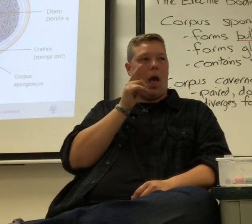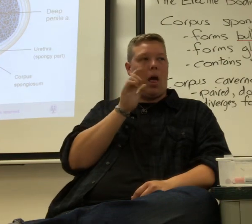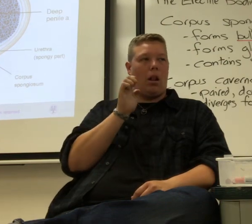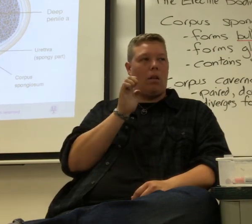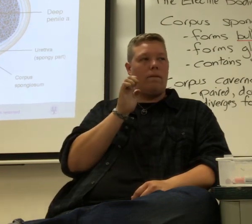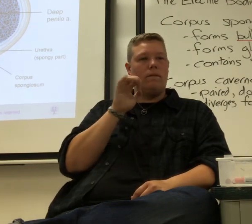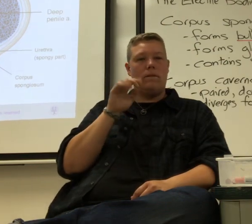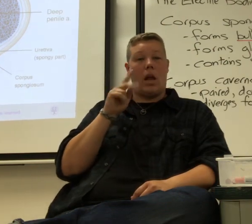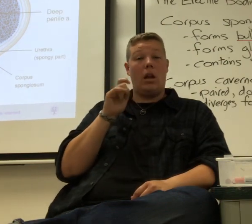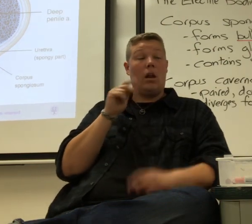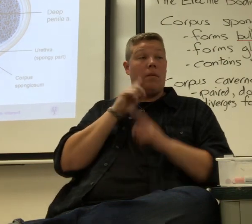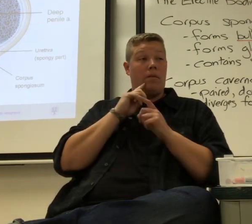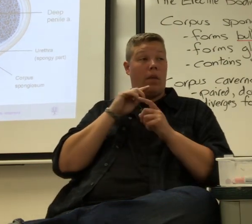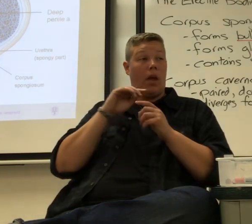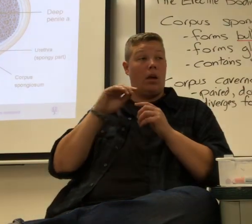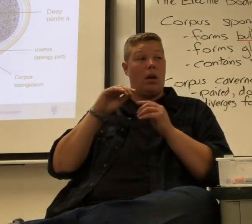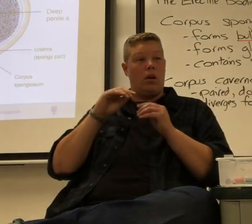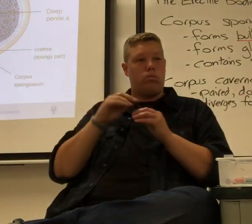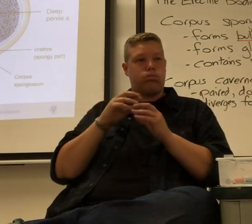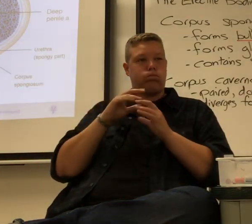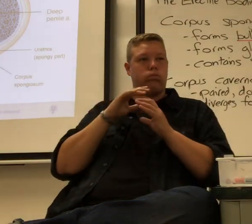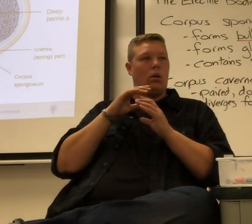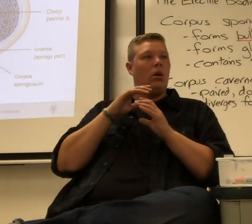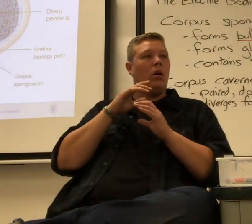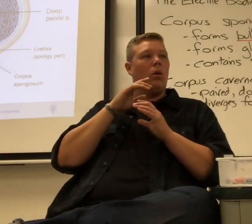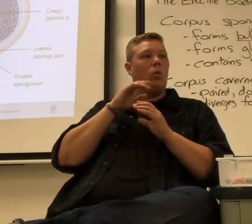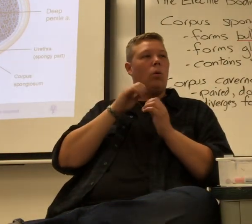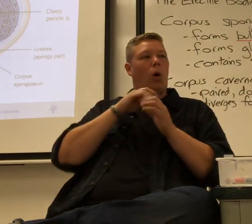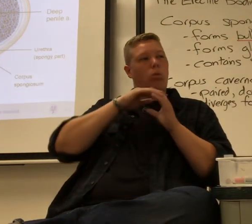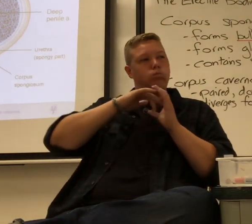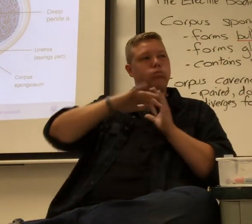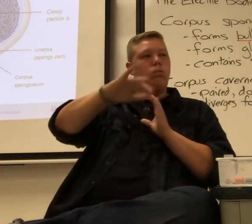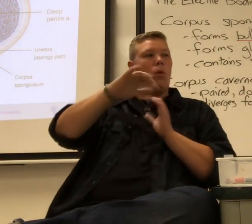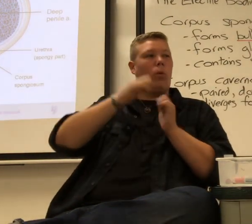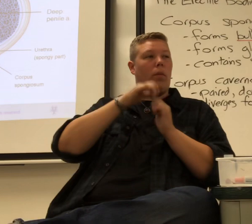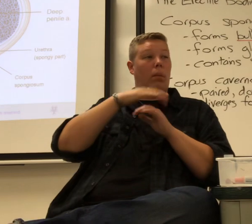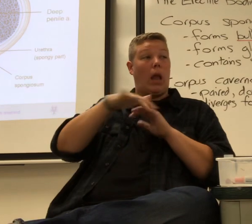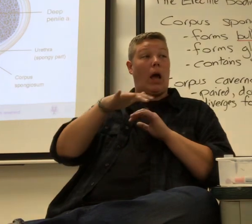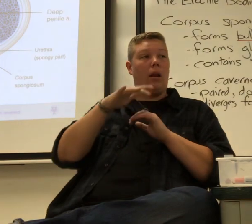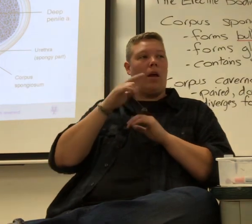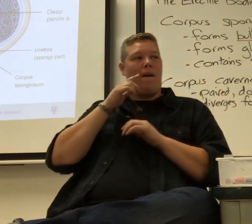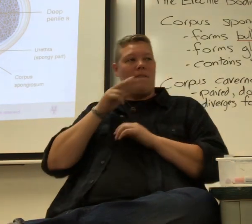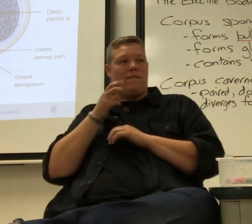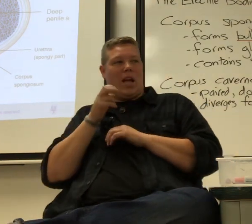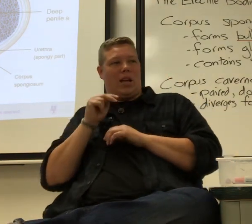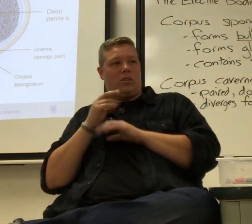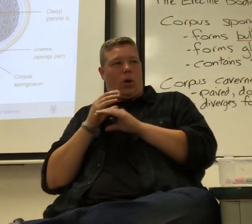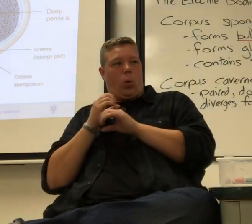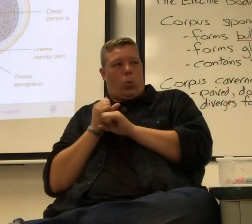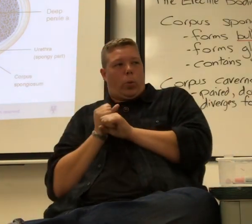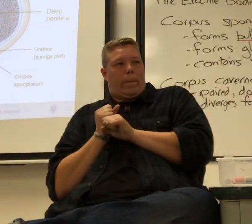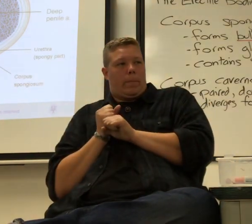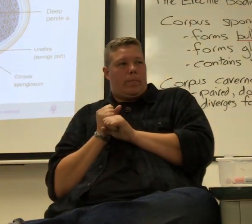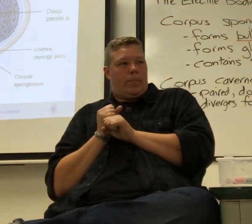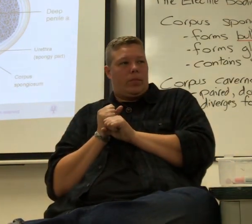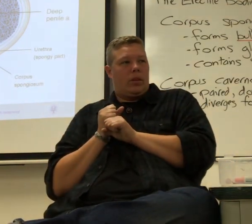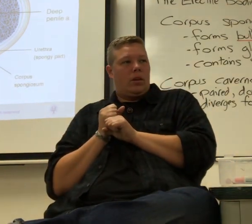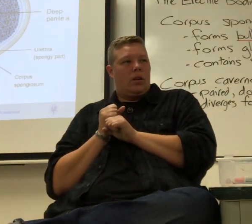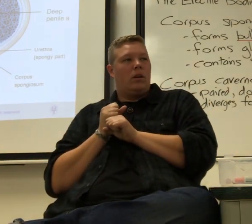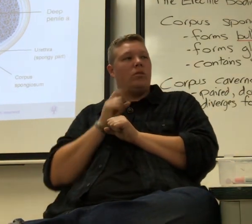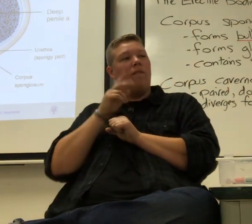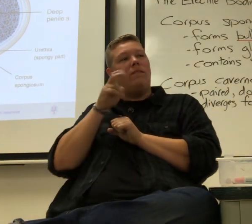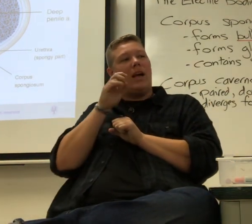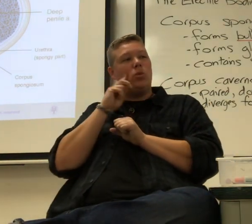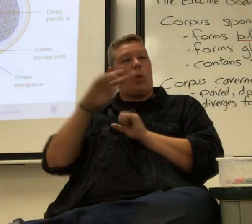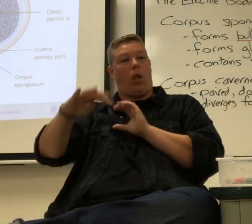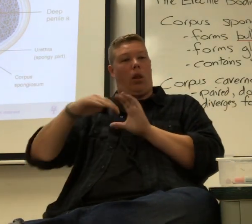fill with blood, they collapse the veins. That's another way you help maintain erection, because veins are draining the blood out. So if you collapse